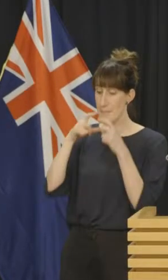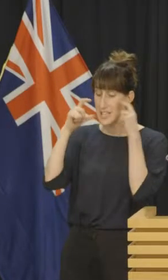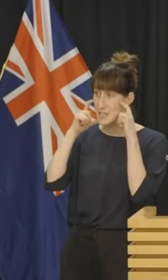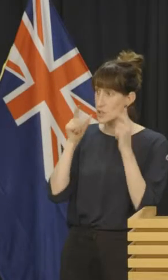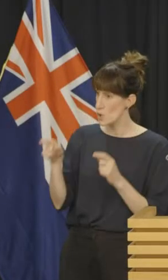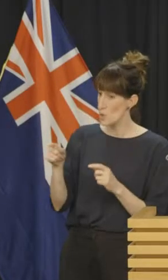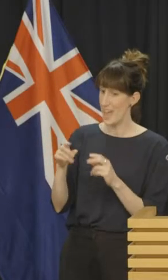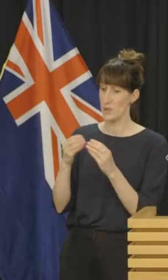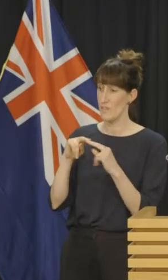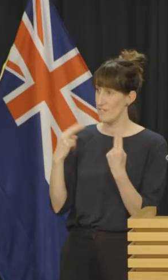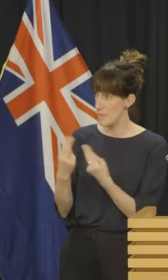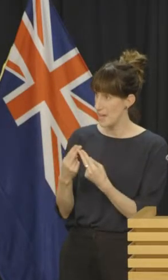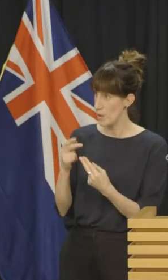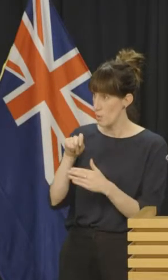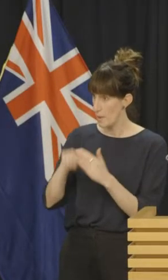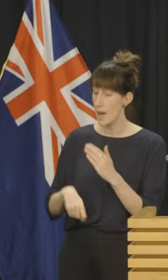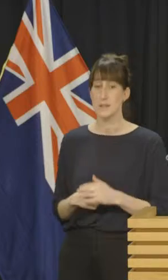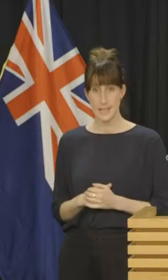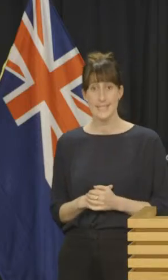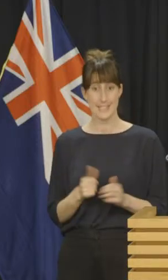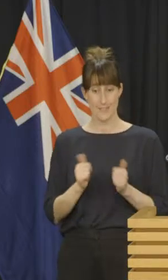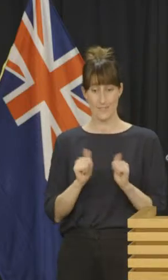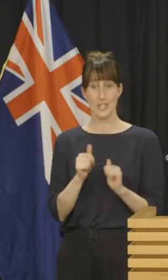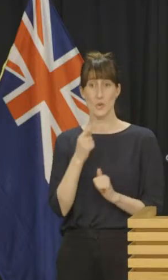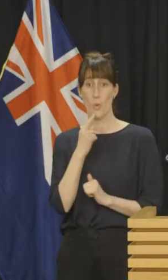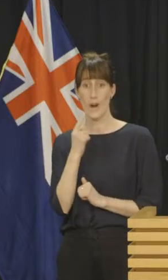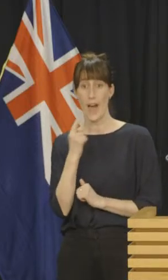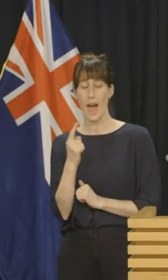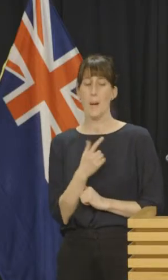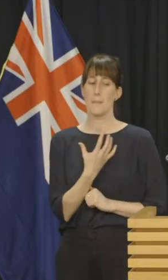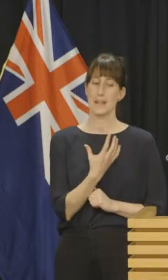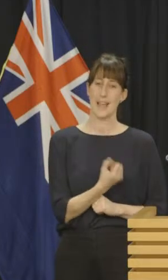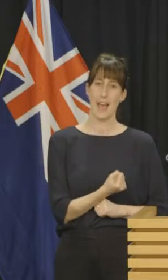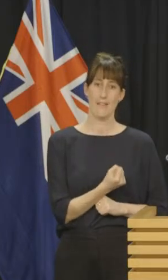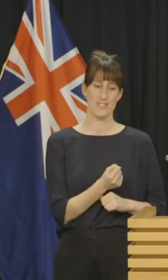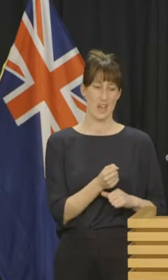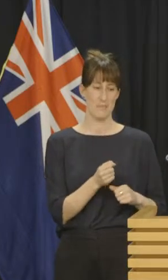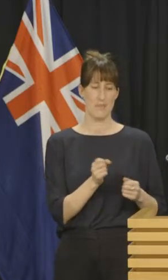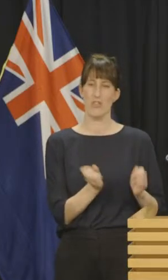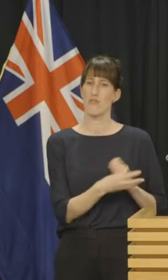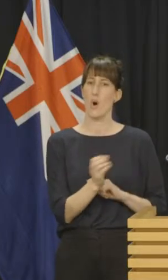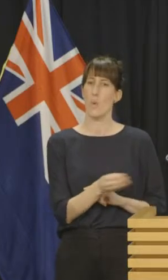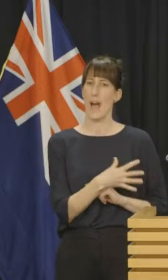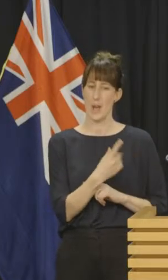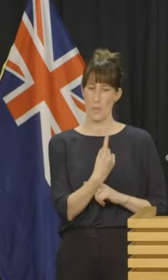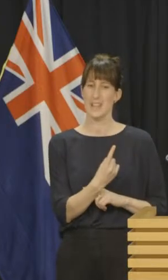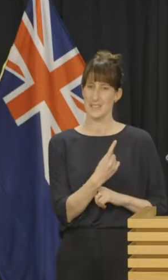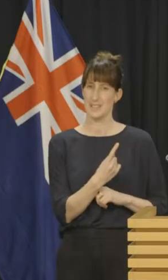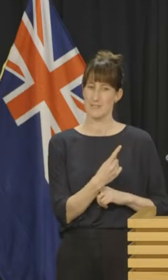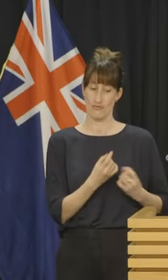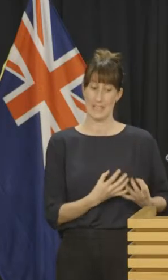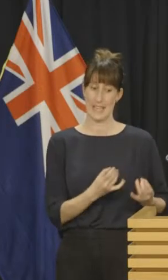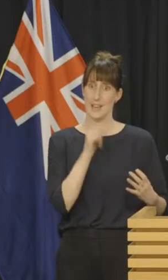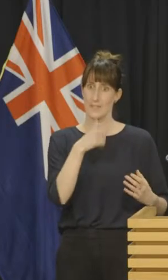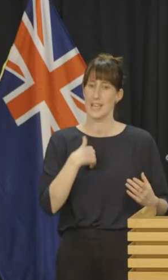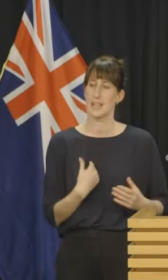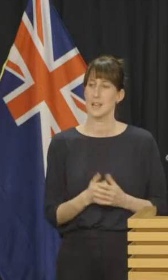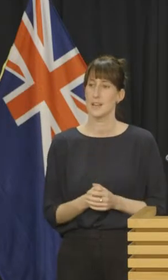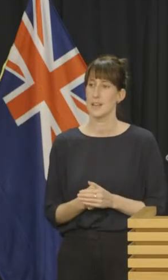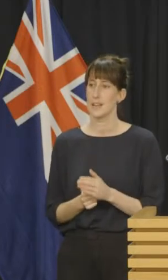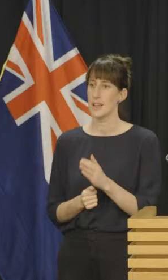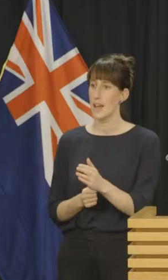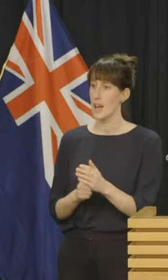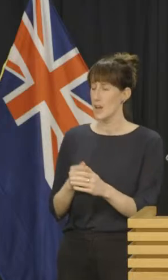some disposable ones that we could use in the meantime if there was a need for us to do so. Take a quick question on cervical